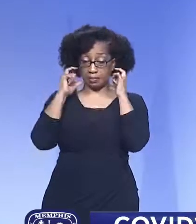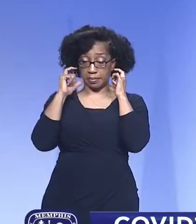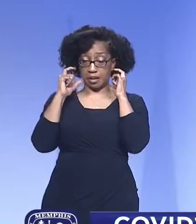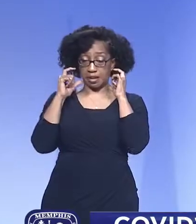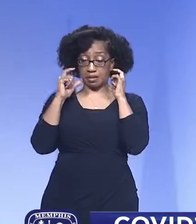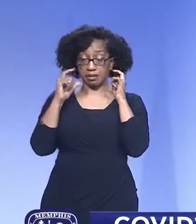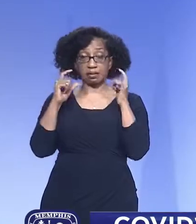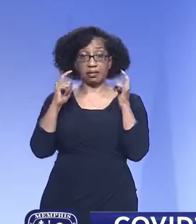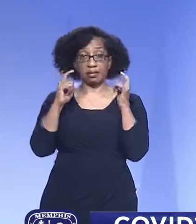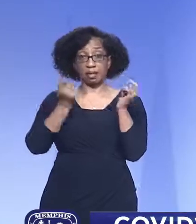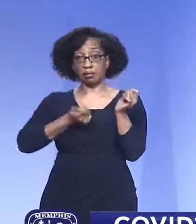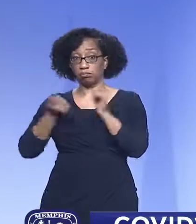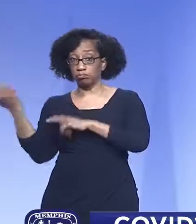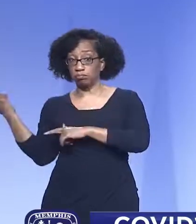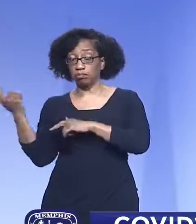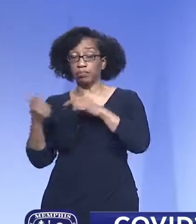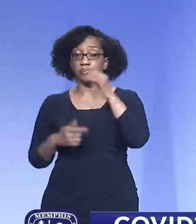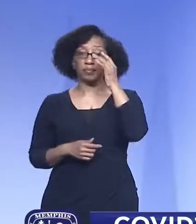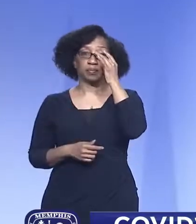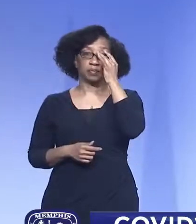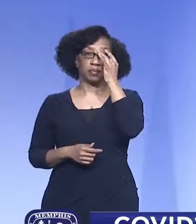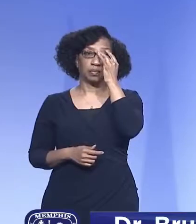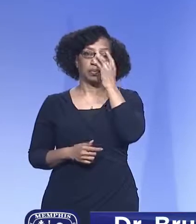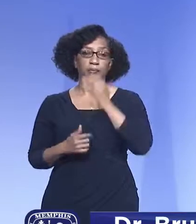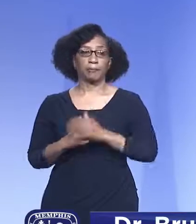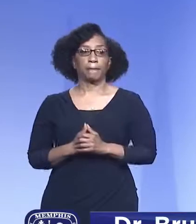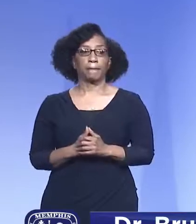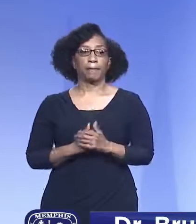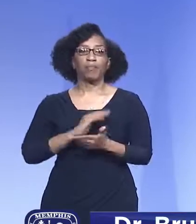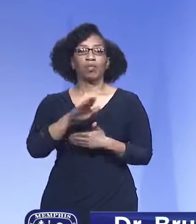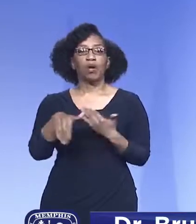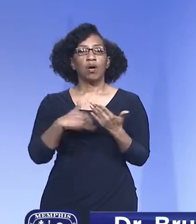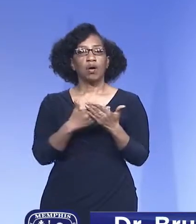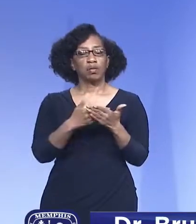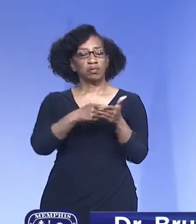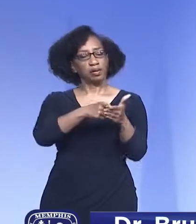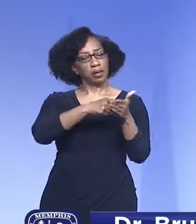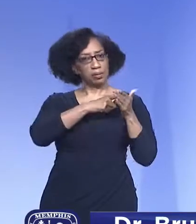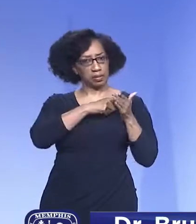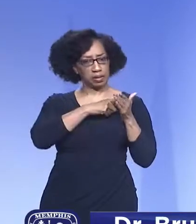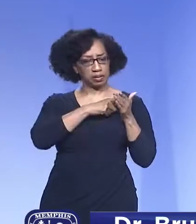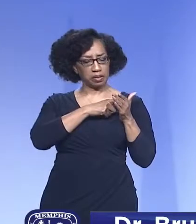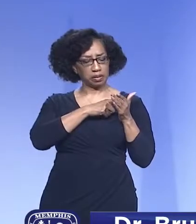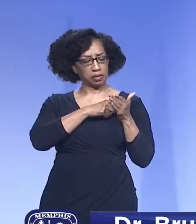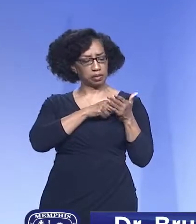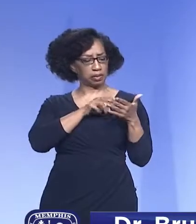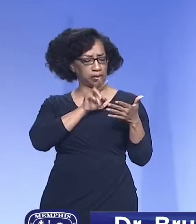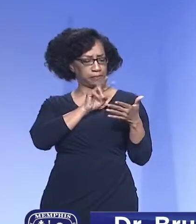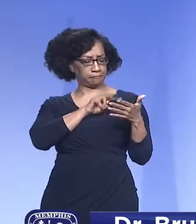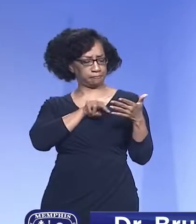We're currently looking at all of our mandates. And so